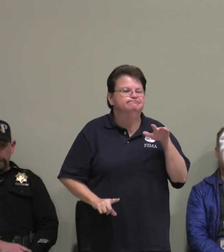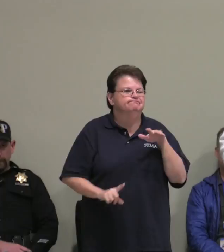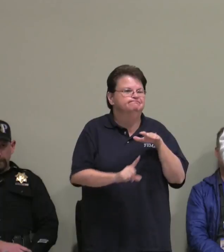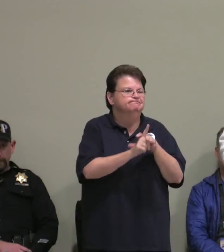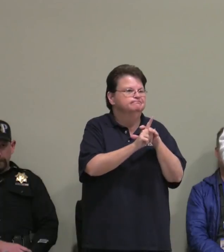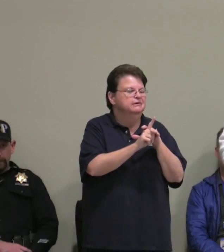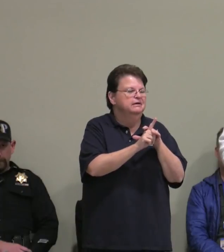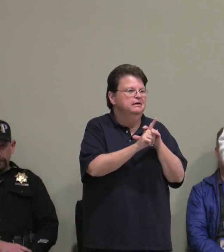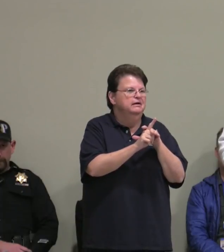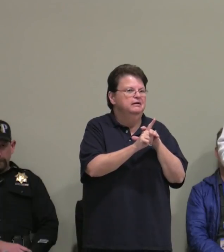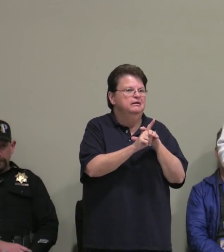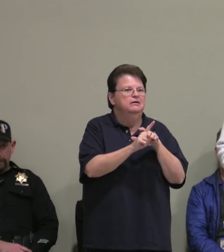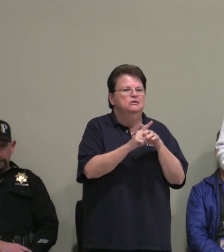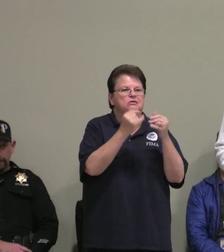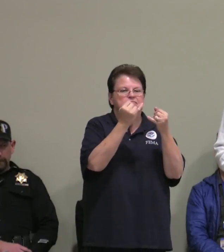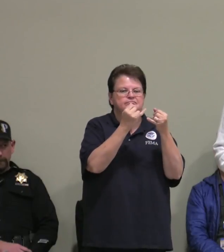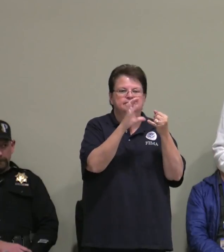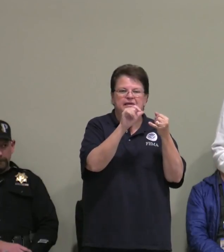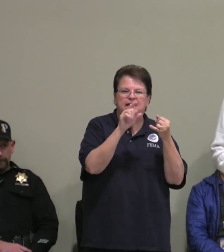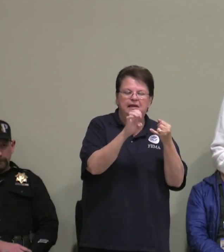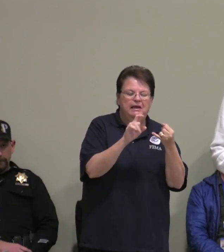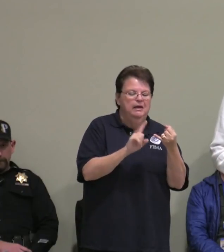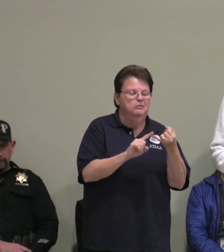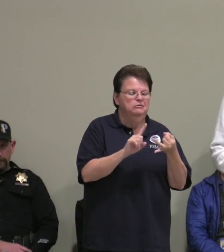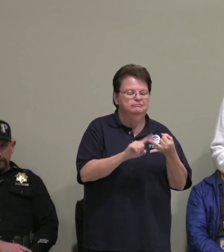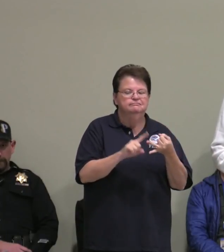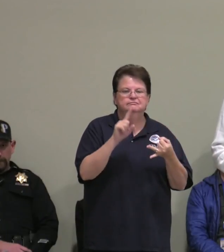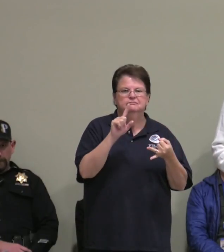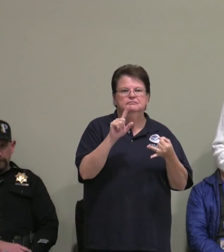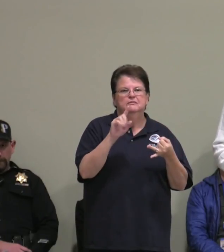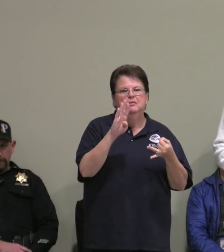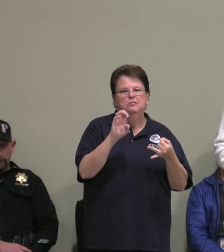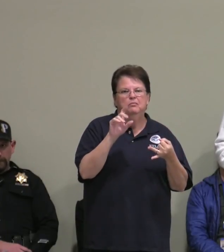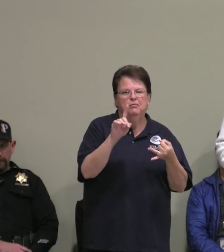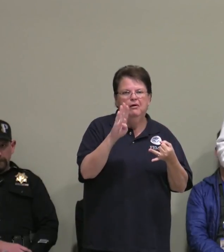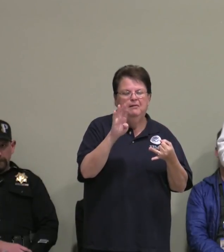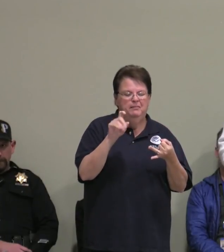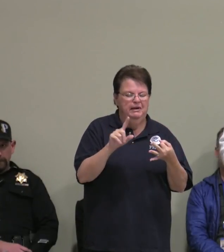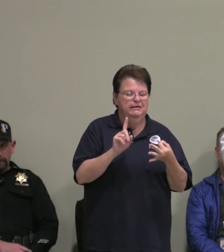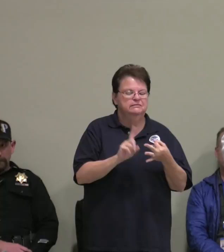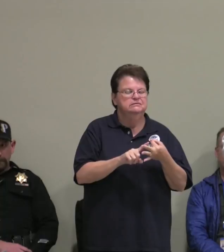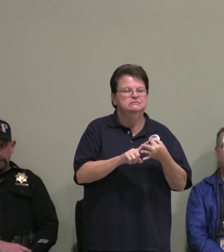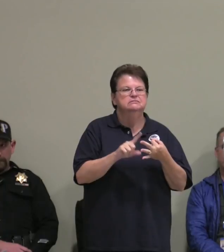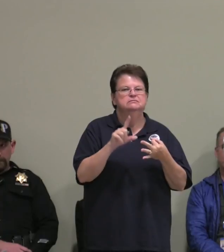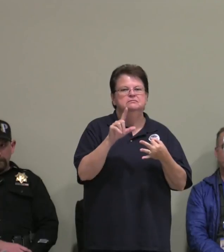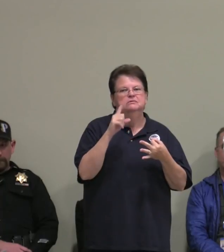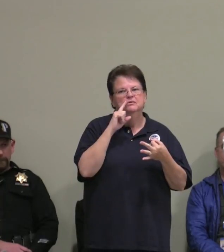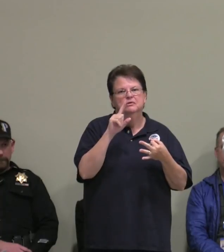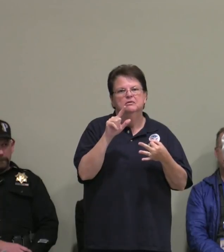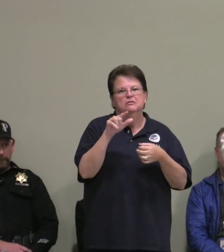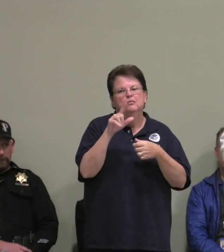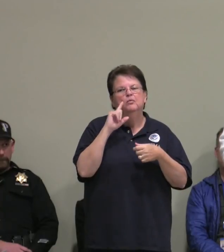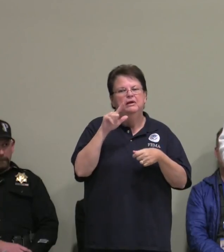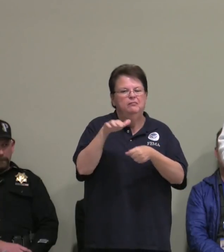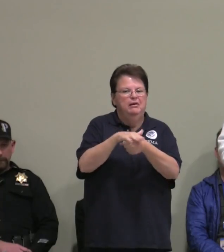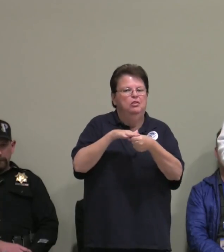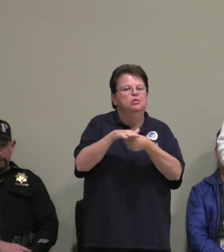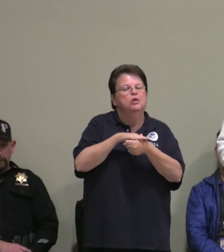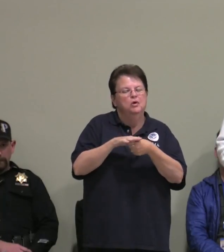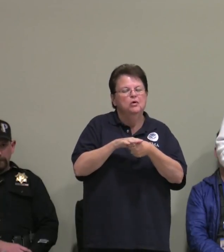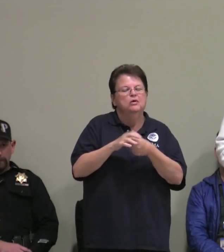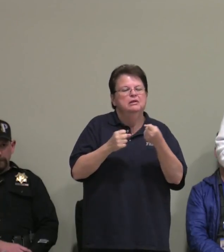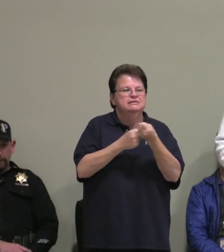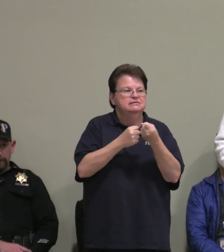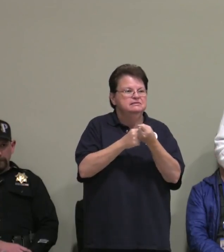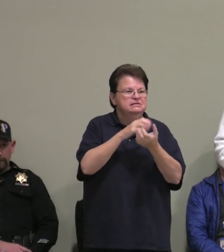cable accounts, broadband, phone, we have been on site at the local assistance centers. Our